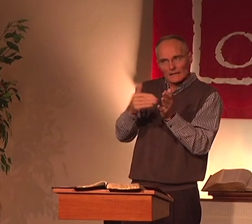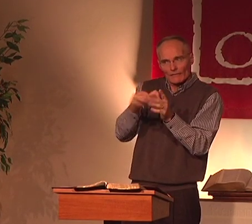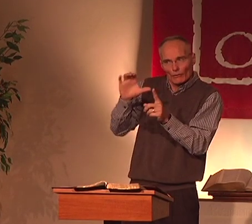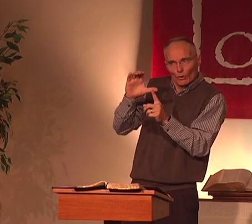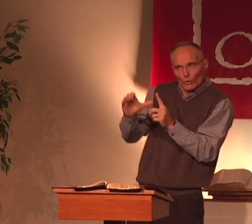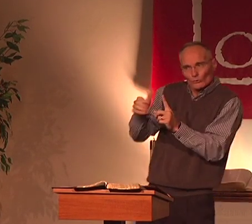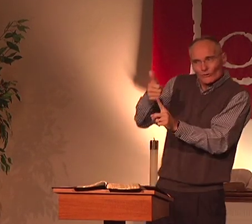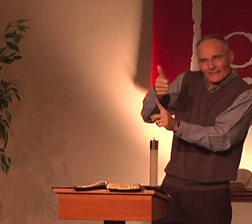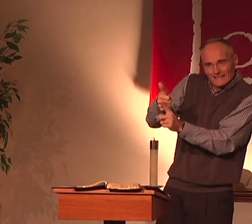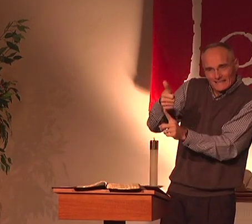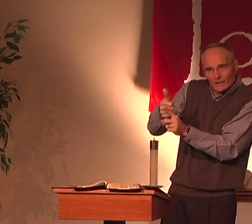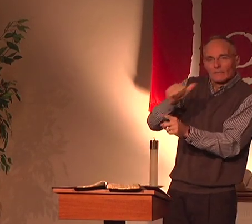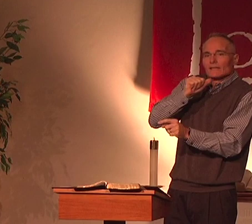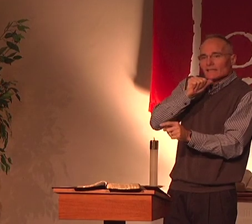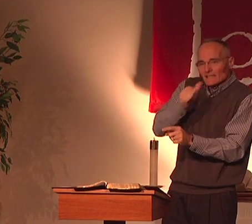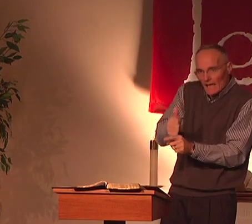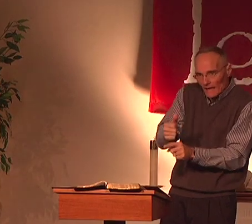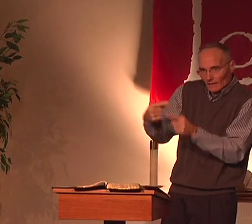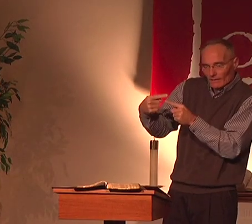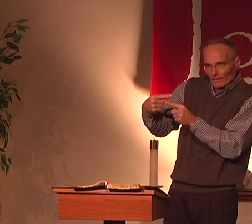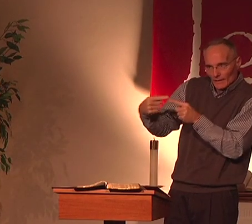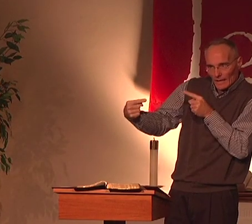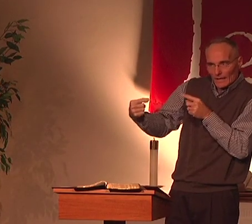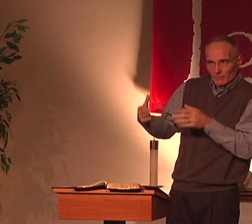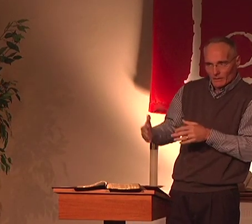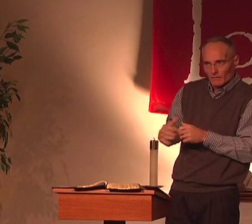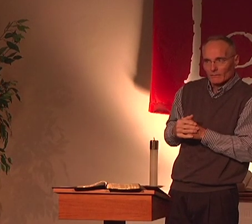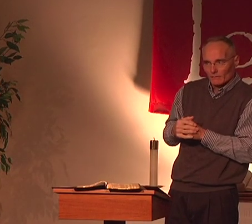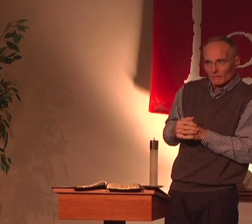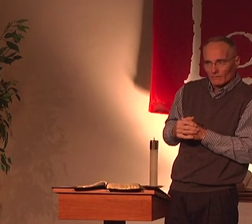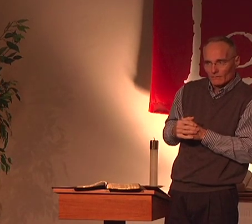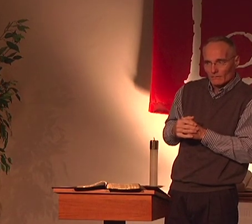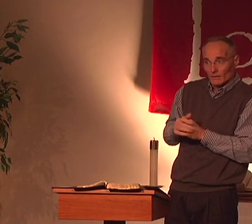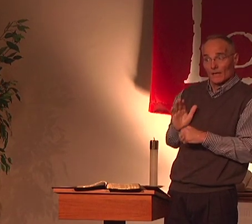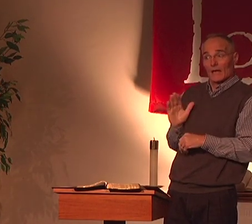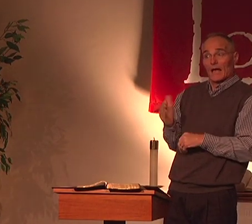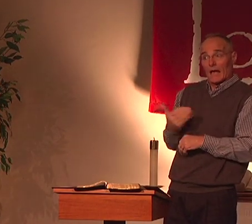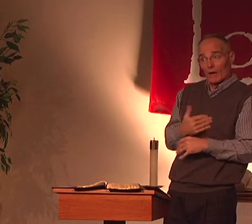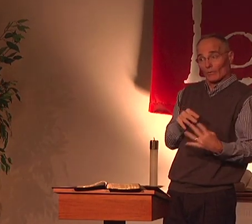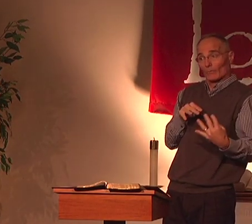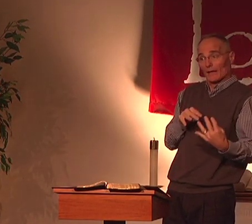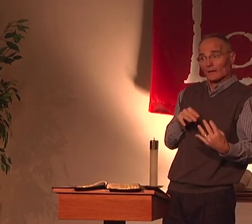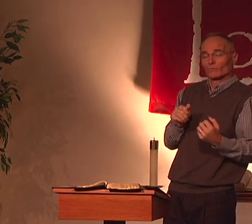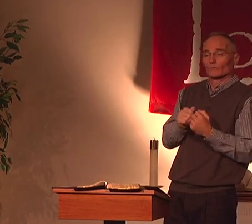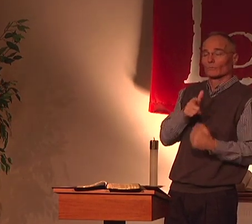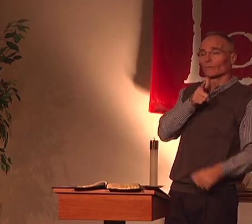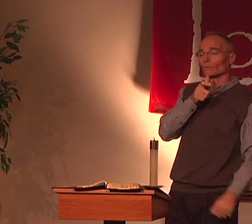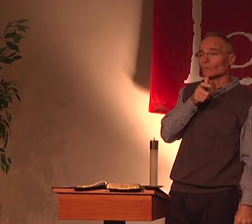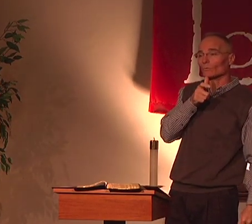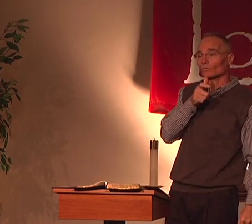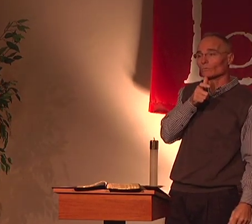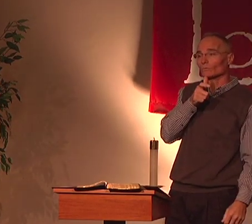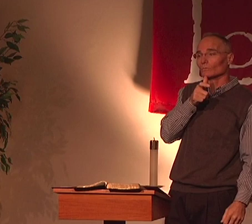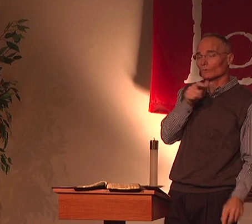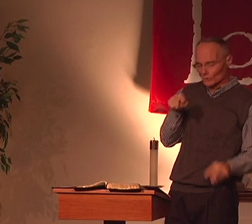I'll say that Again Culture itself Is not The enemy Our battle Is with who